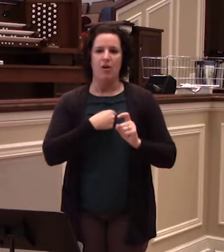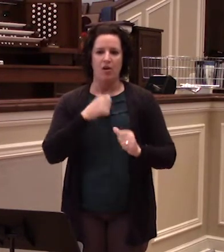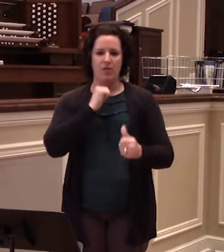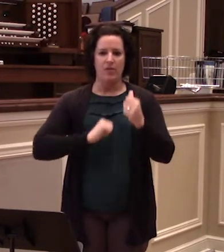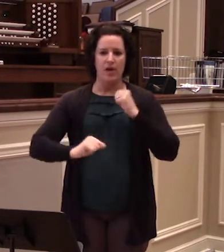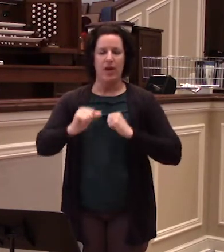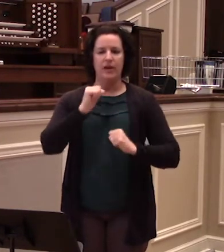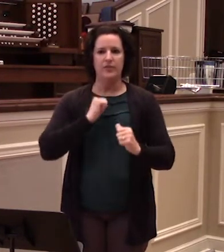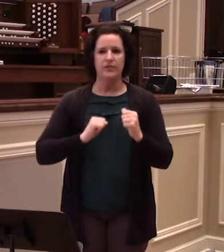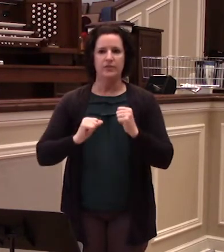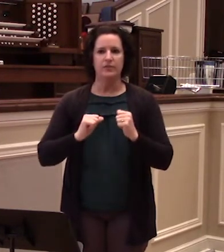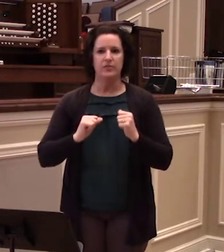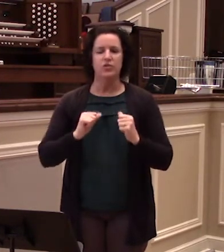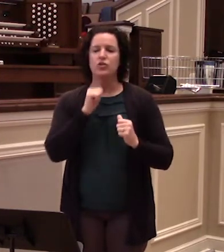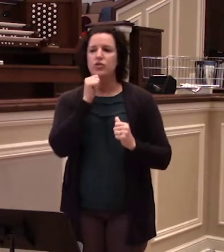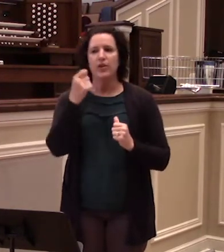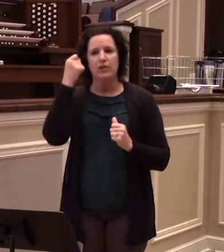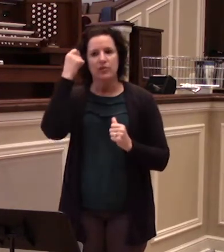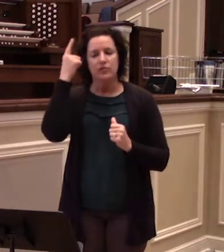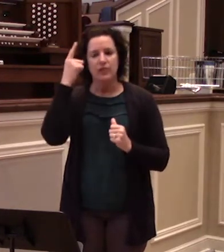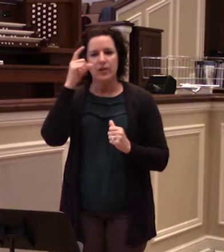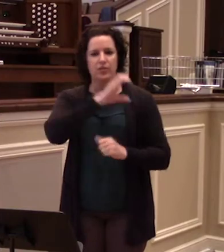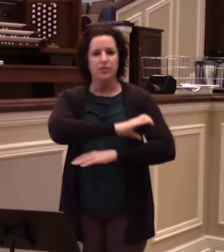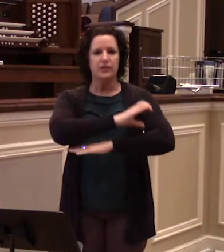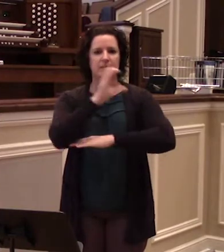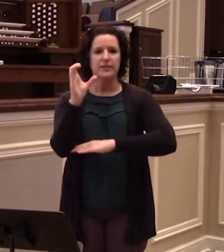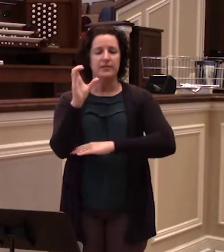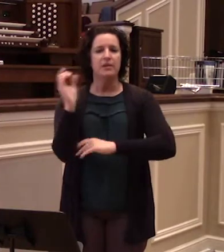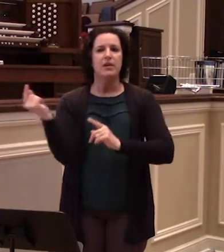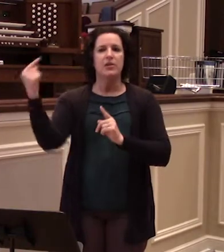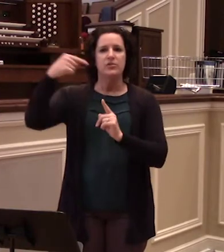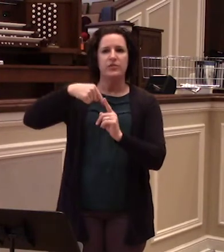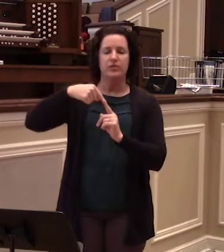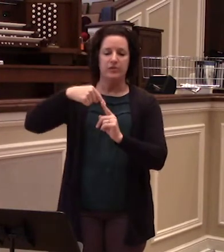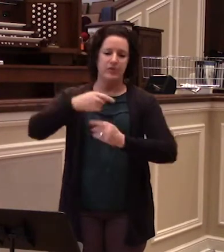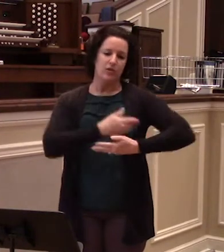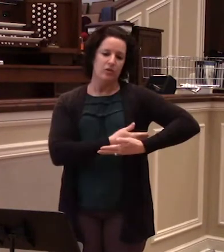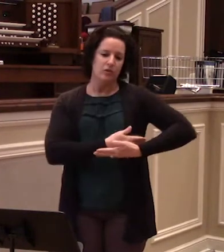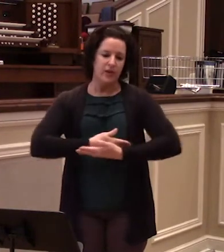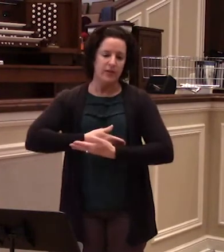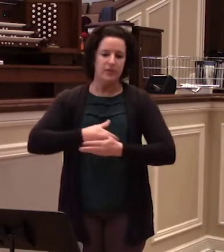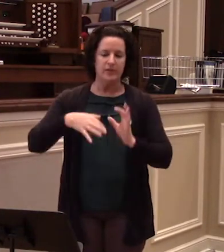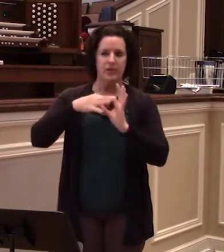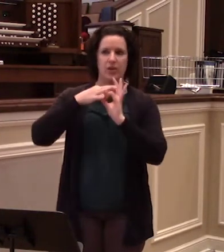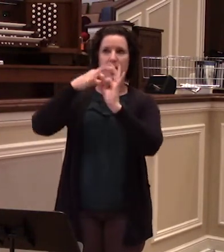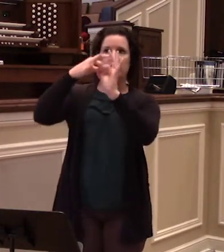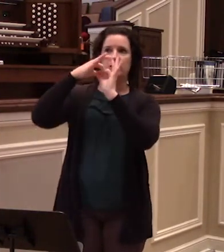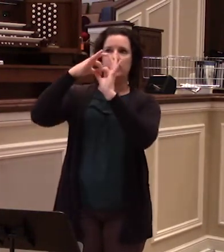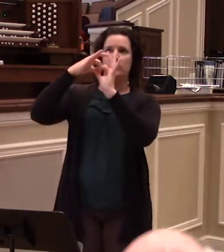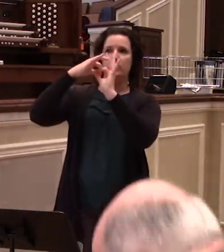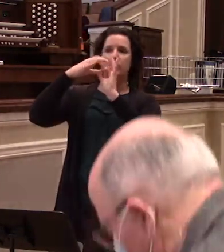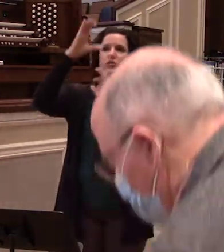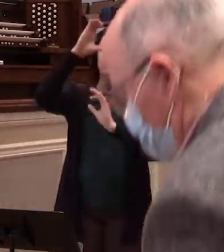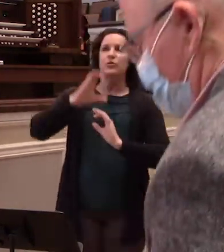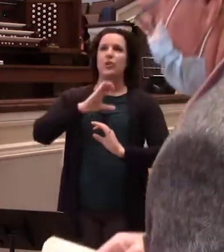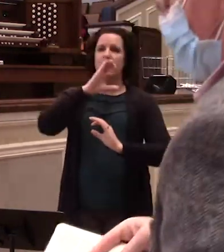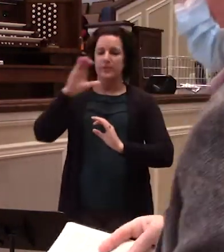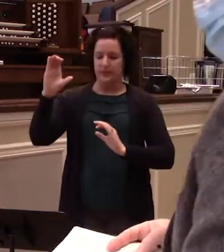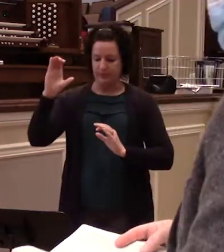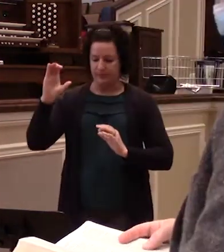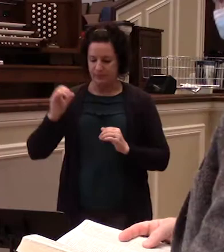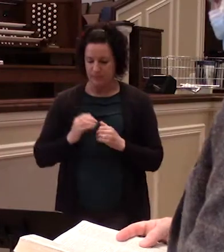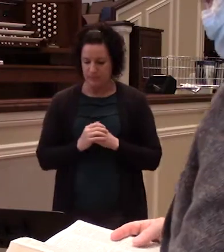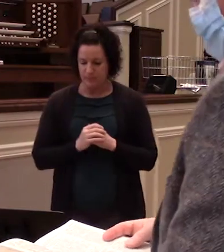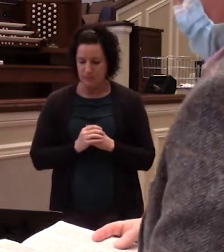Christmas until the cradle is connected to the cross. Let's stand together in the reading of God's Word, Luke chapter